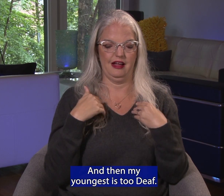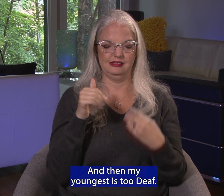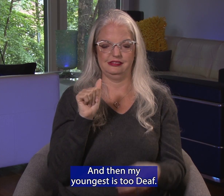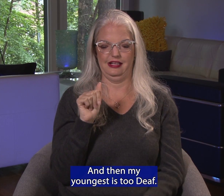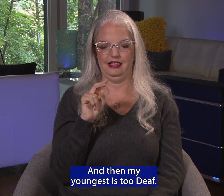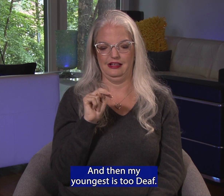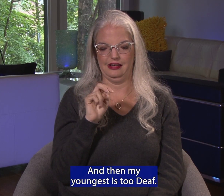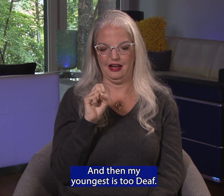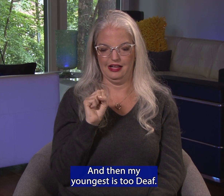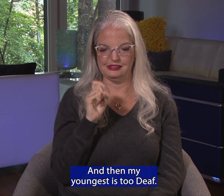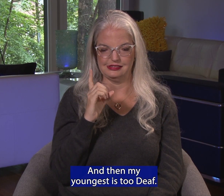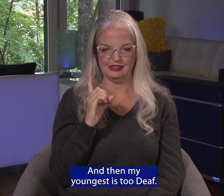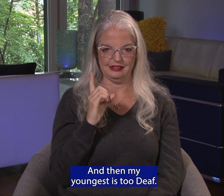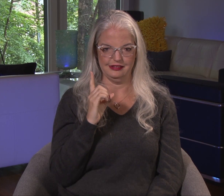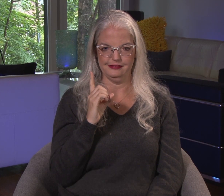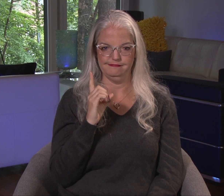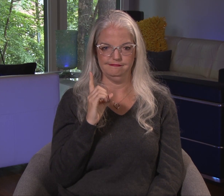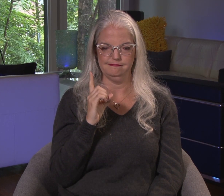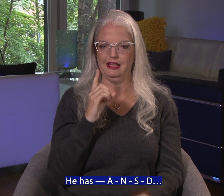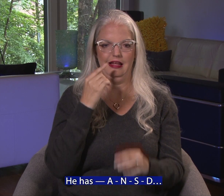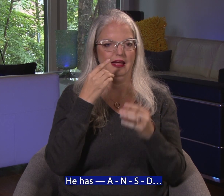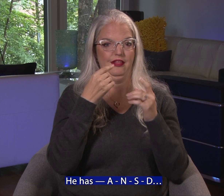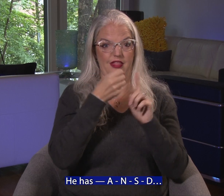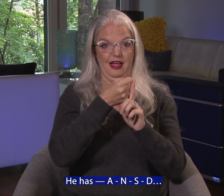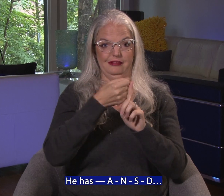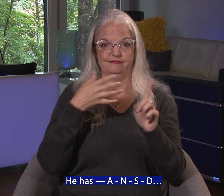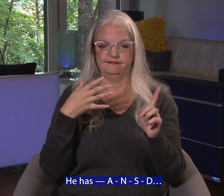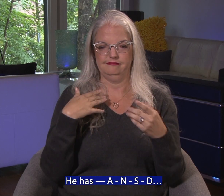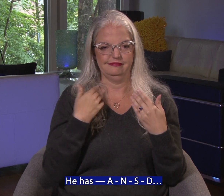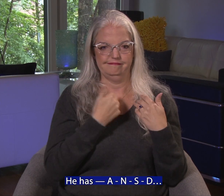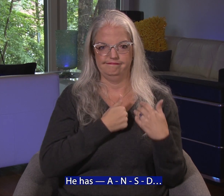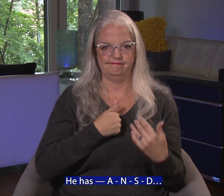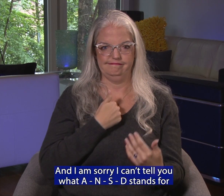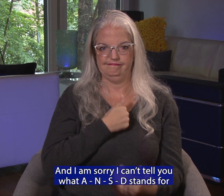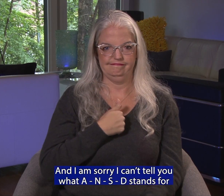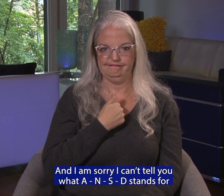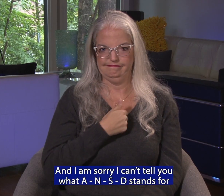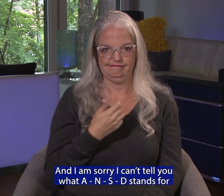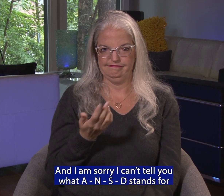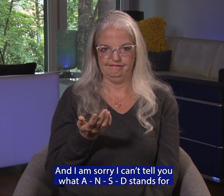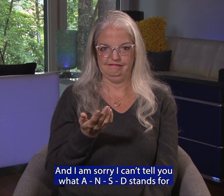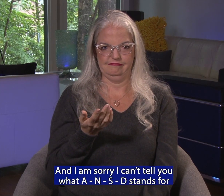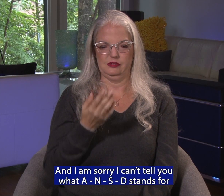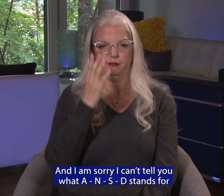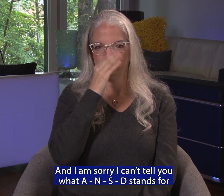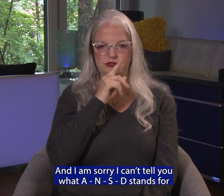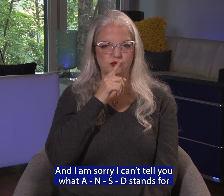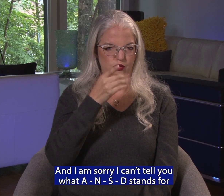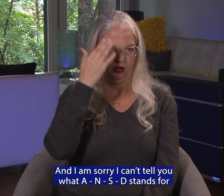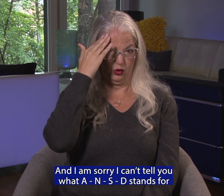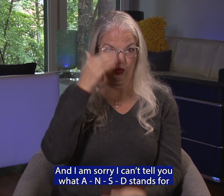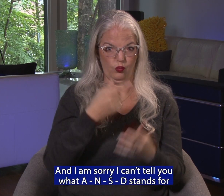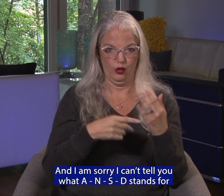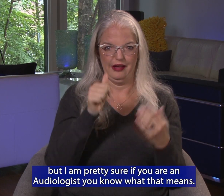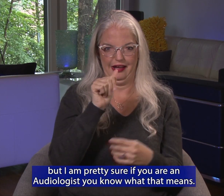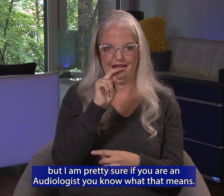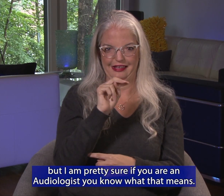is too deaf. He has ANSD, and I'm sorry, I can't tell you what ANSD stands for, but I'm pretty sure if you're